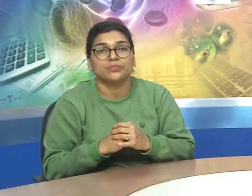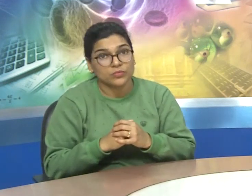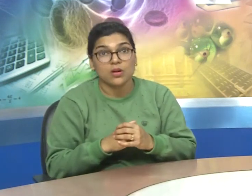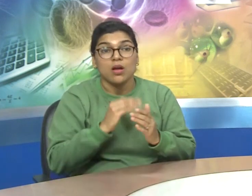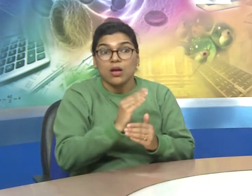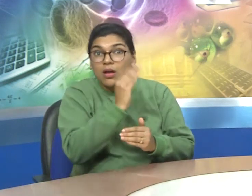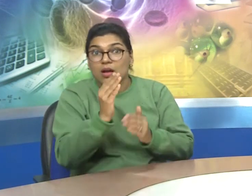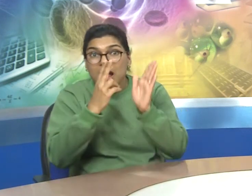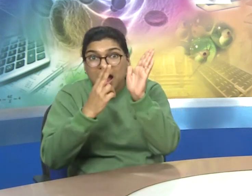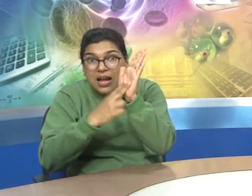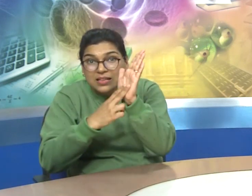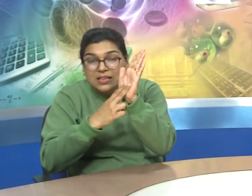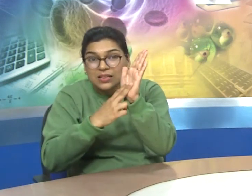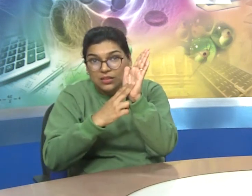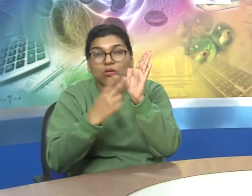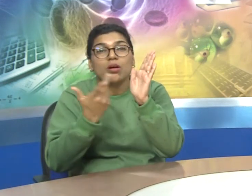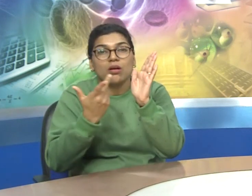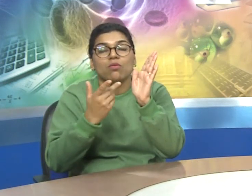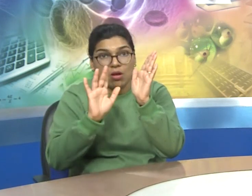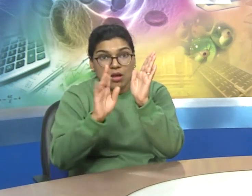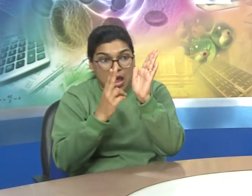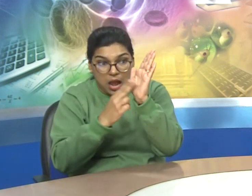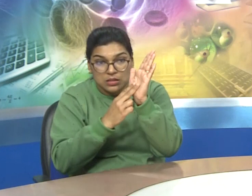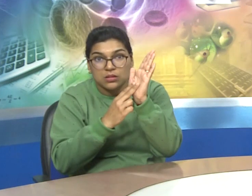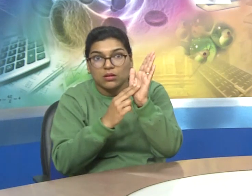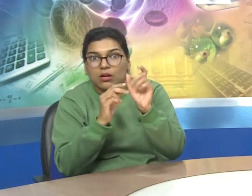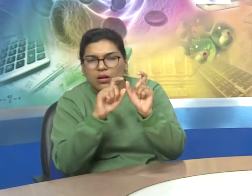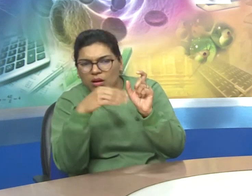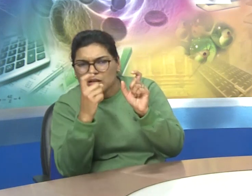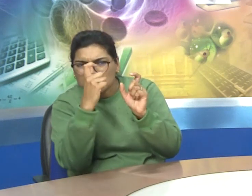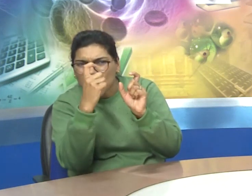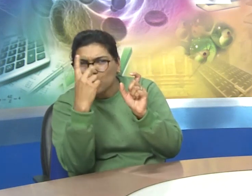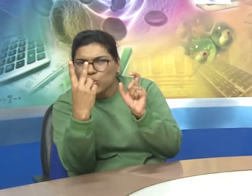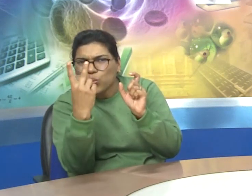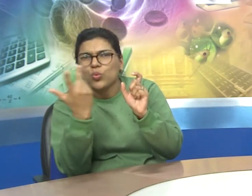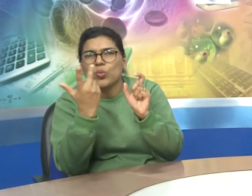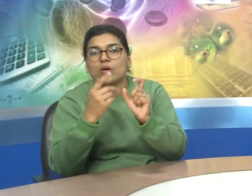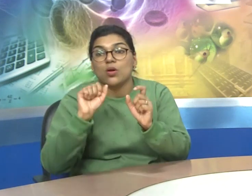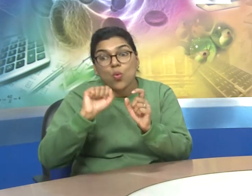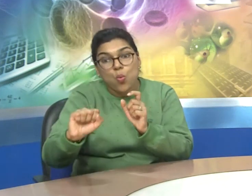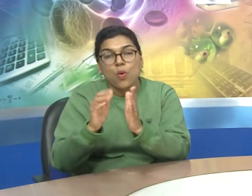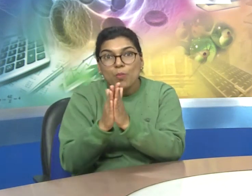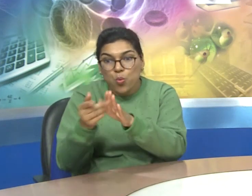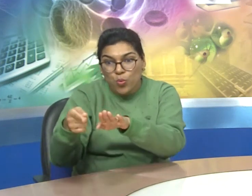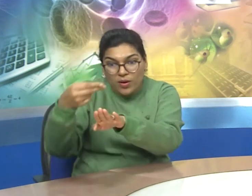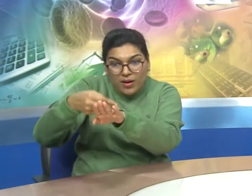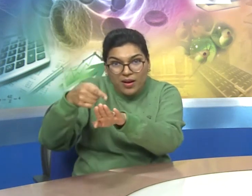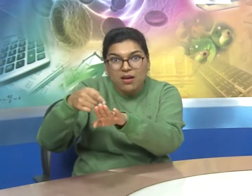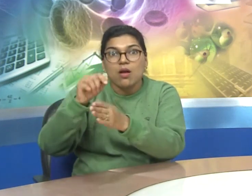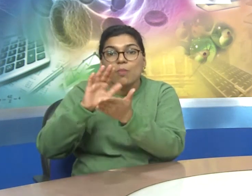second part of this call number is N72. So N is used for the year,